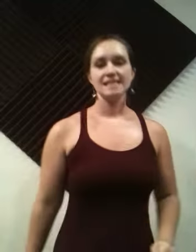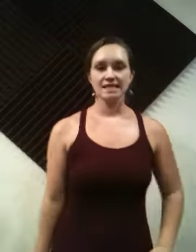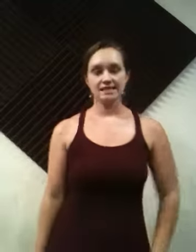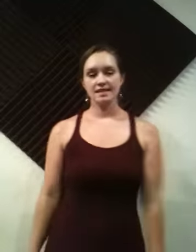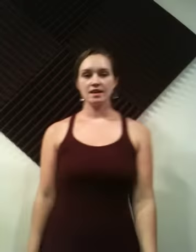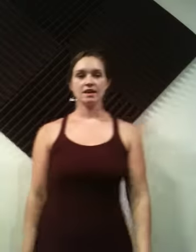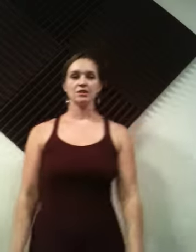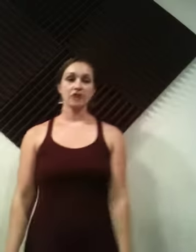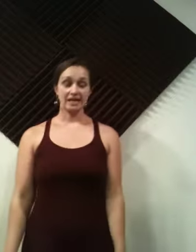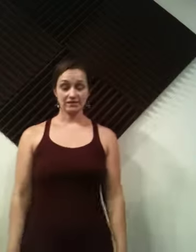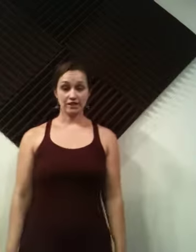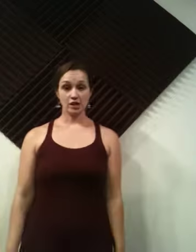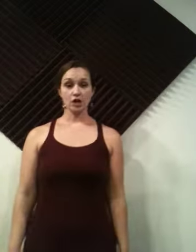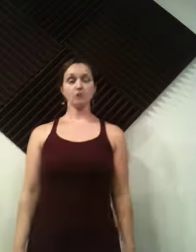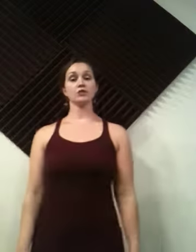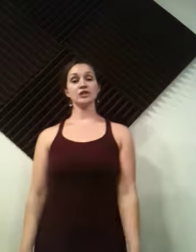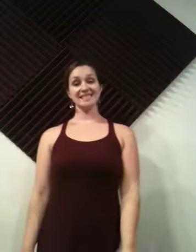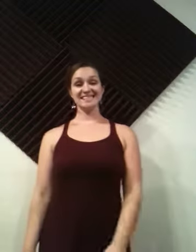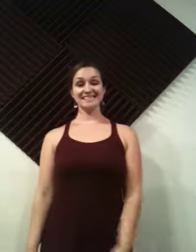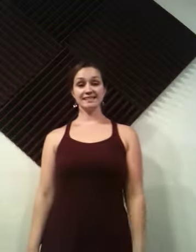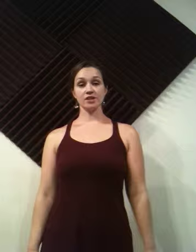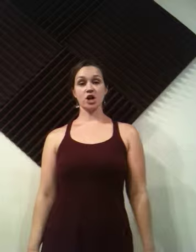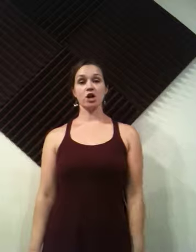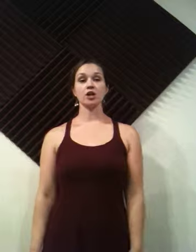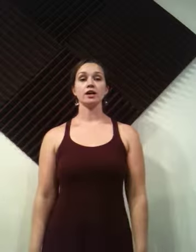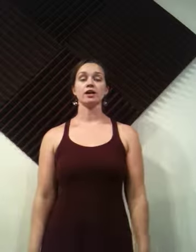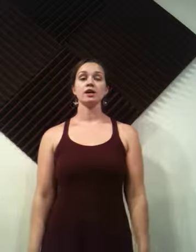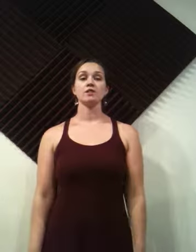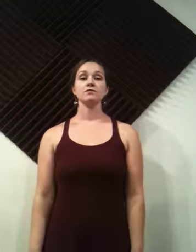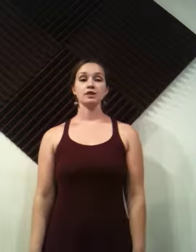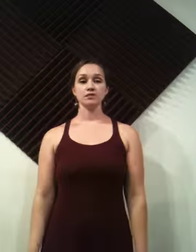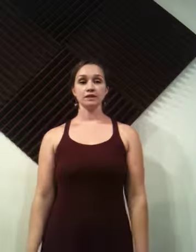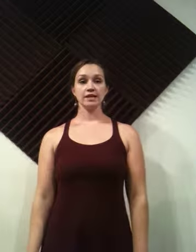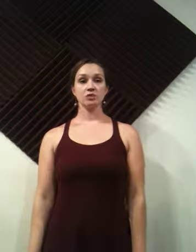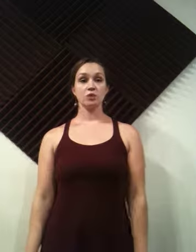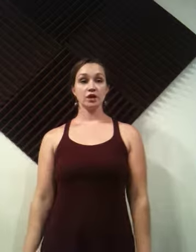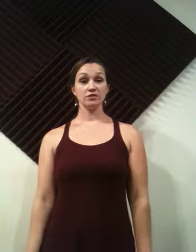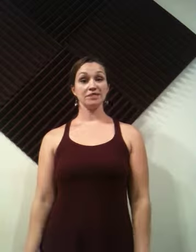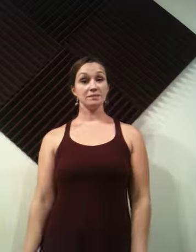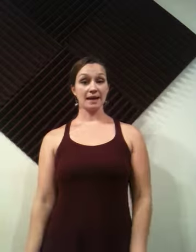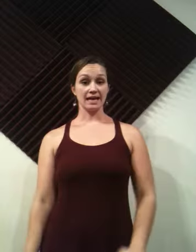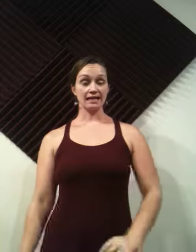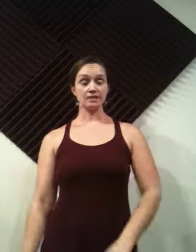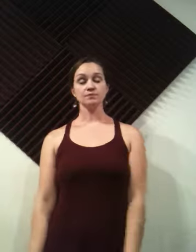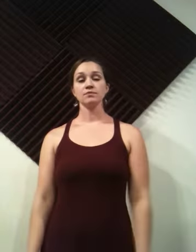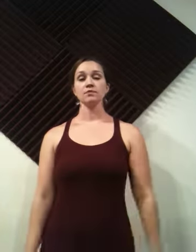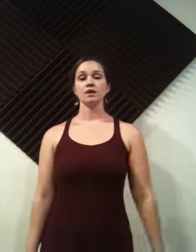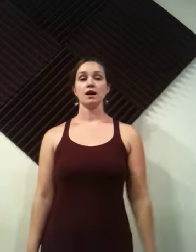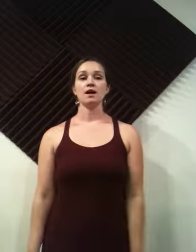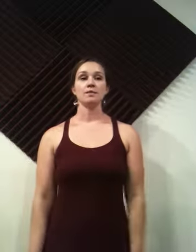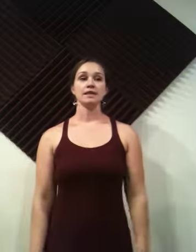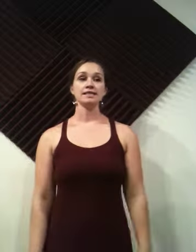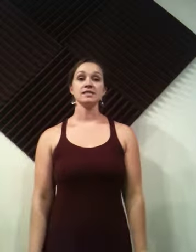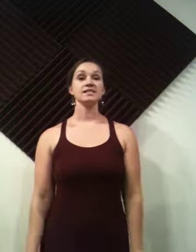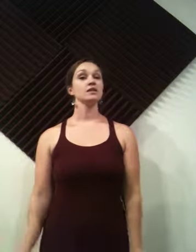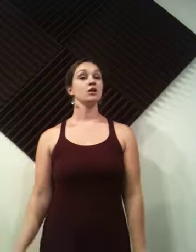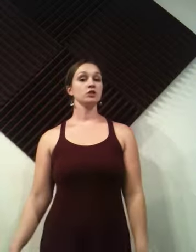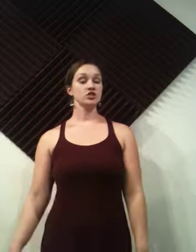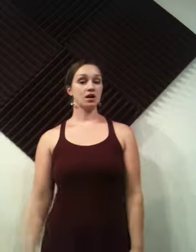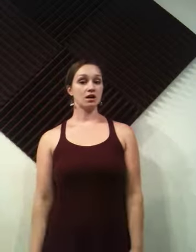This is the training video for the Seed song, Fearfully and Wonderfully Made. It's a slower